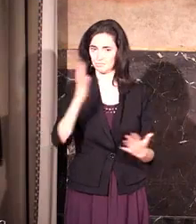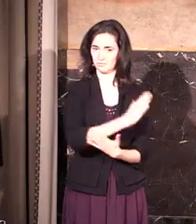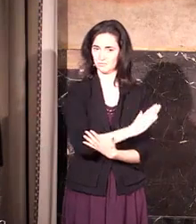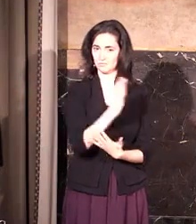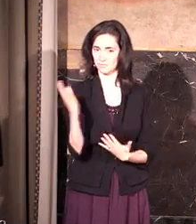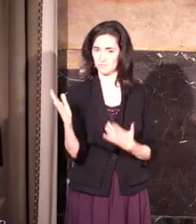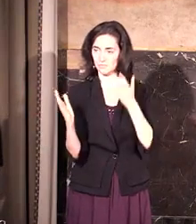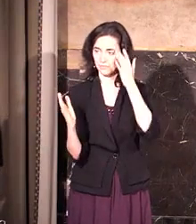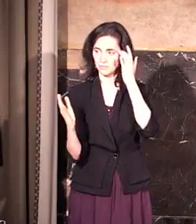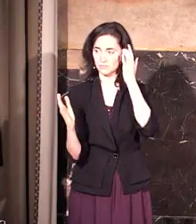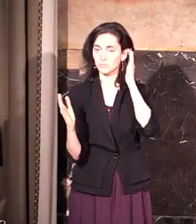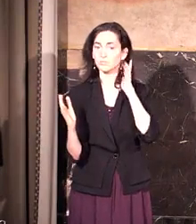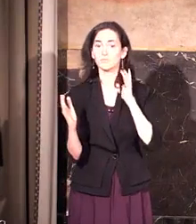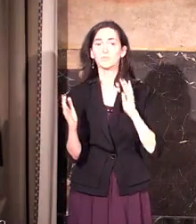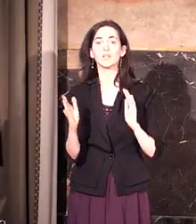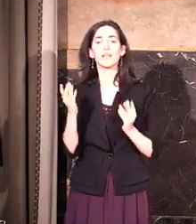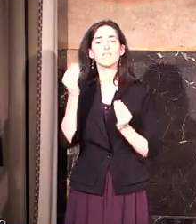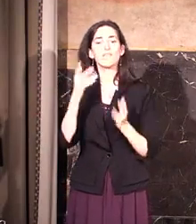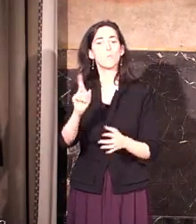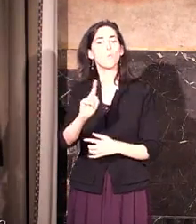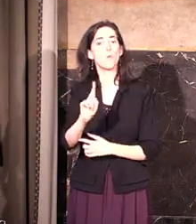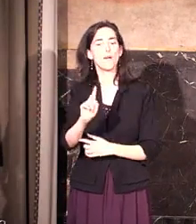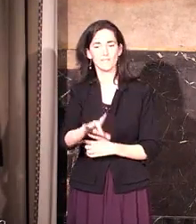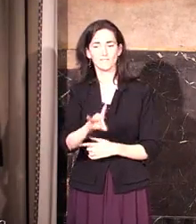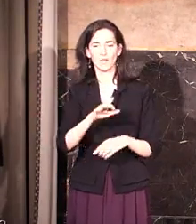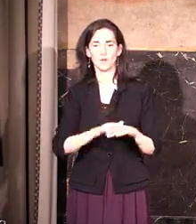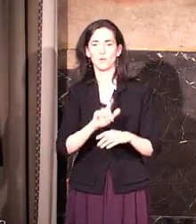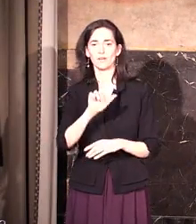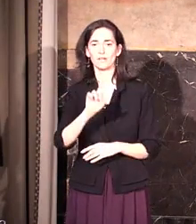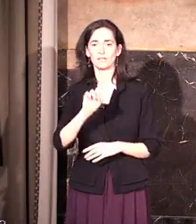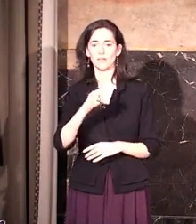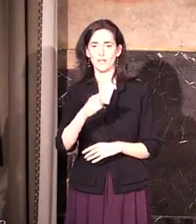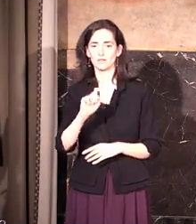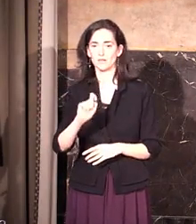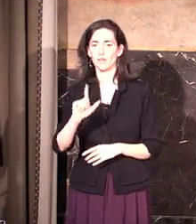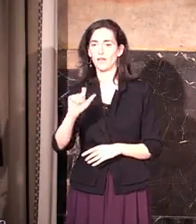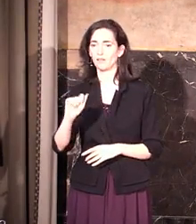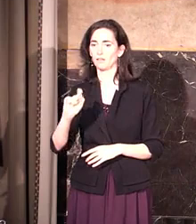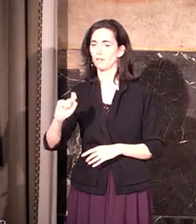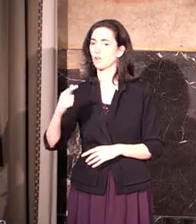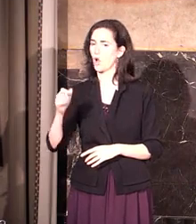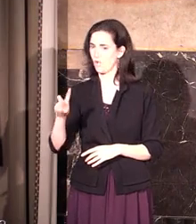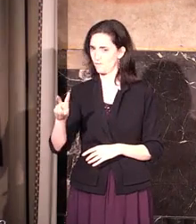You can find this information by visiting ldh.la.gov.